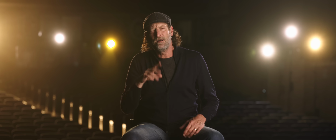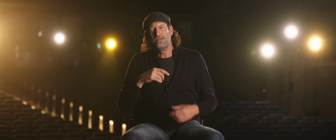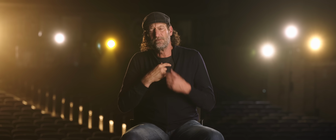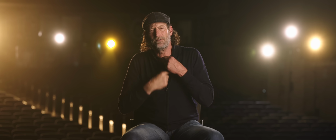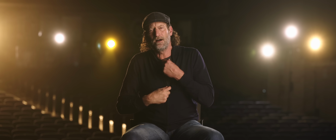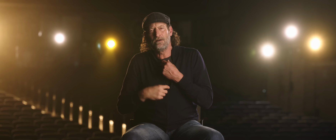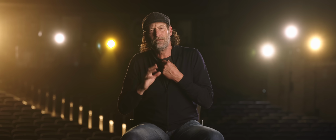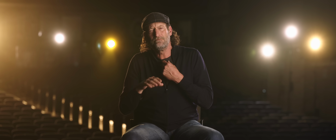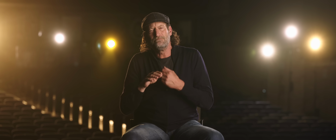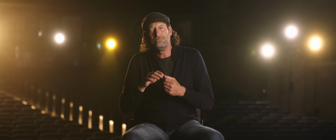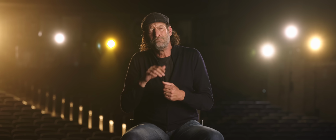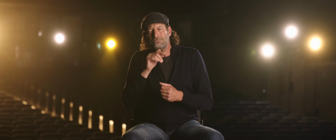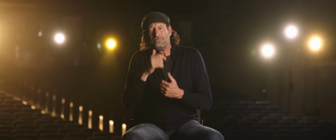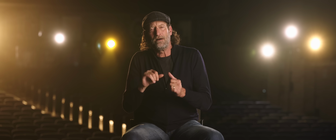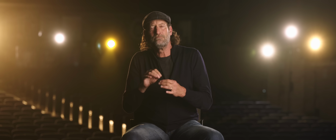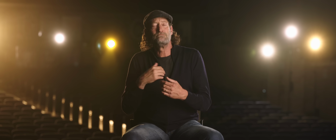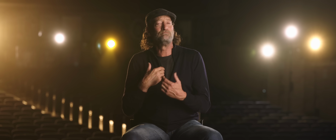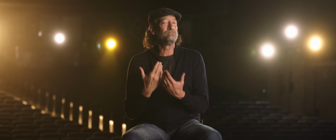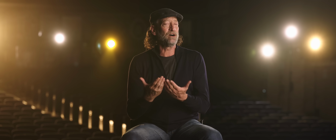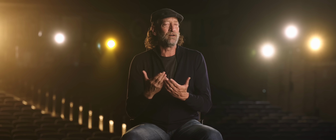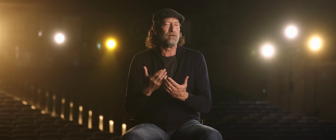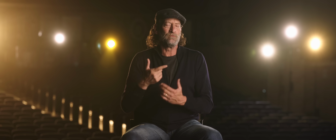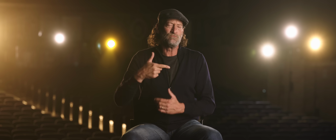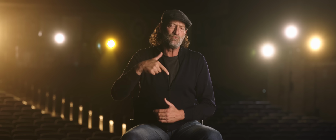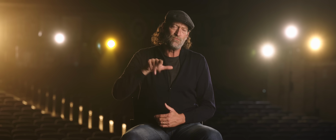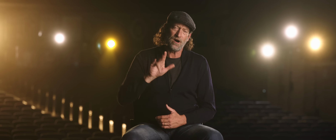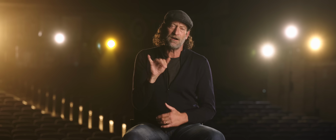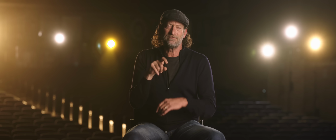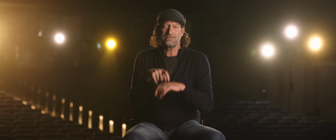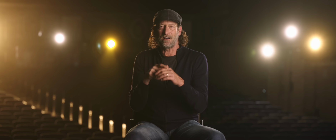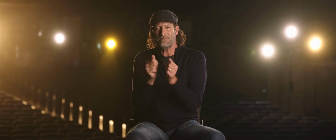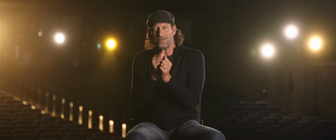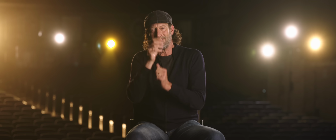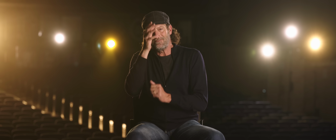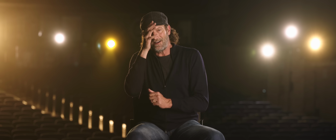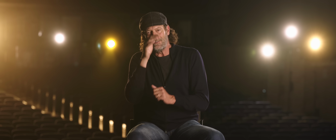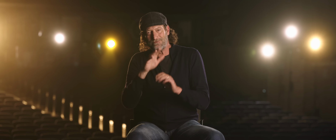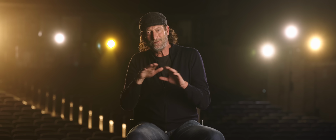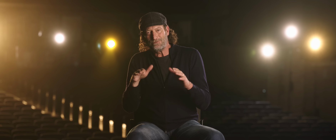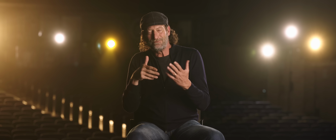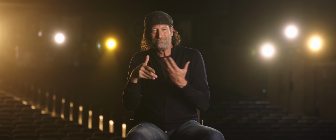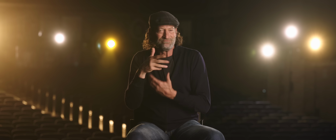Instead of buying your dad a tie this year, I suggest spending quality time with your dad and the whole family.